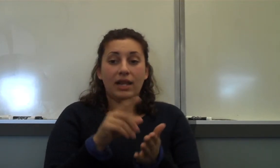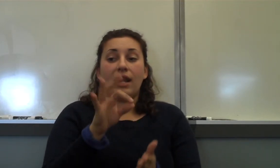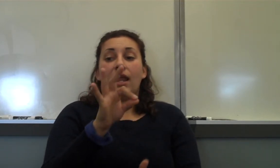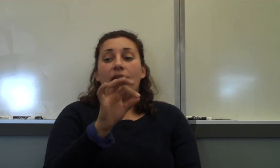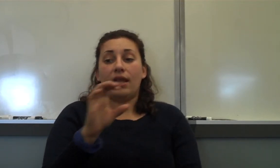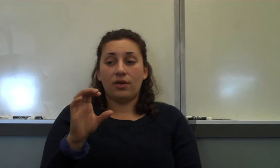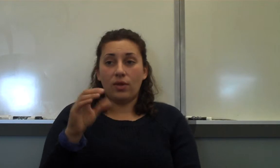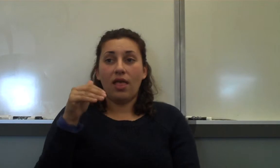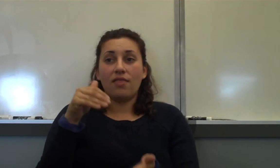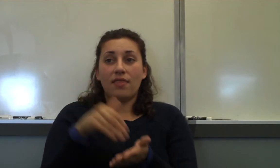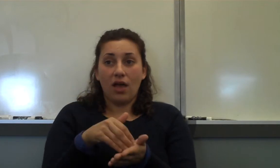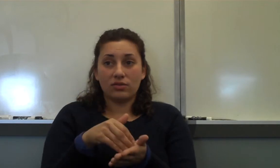miles.